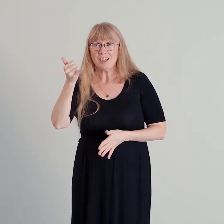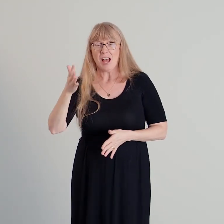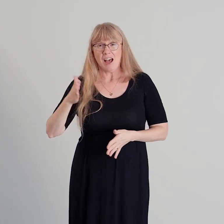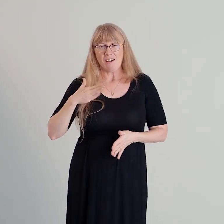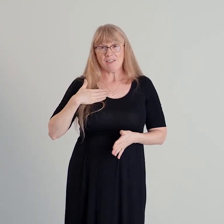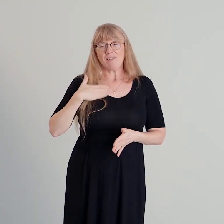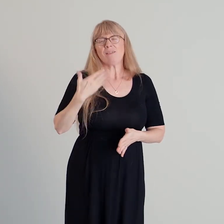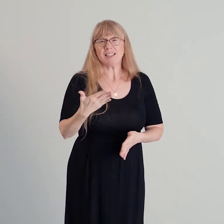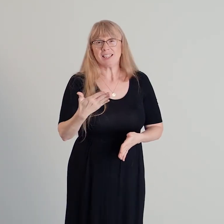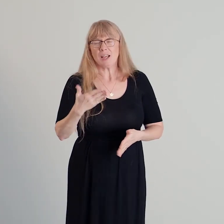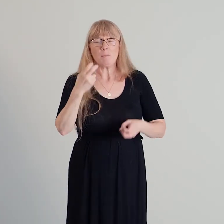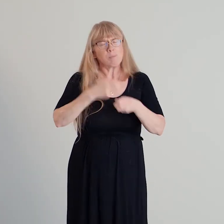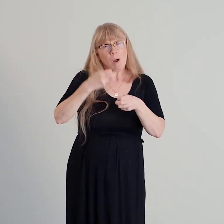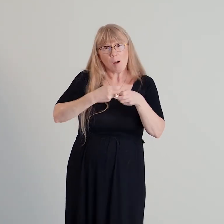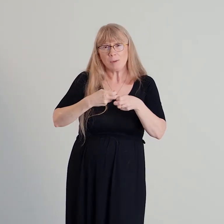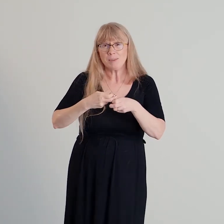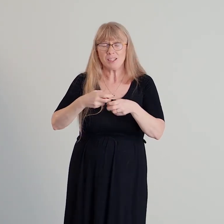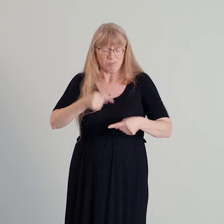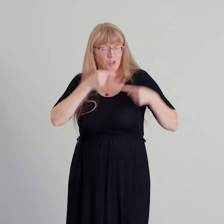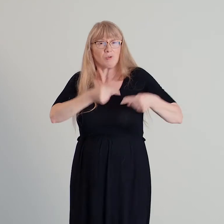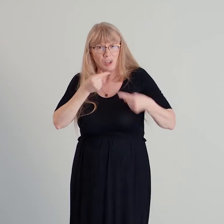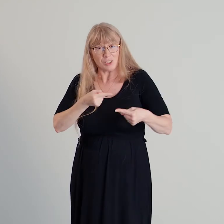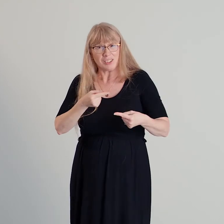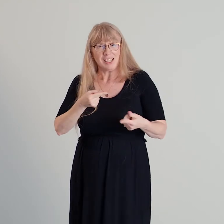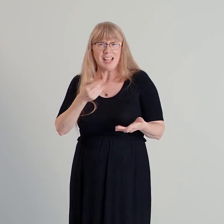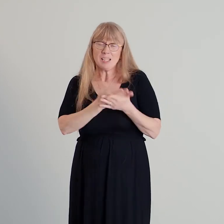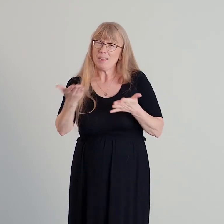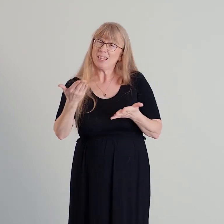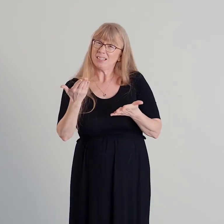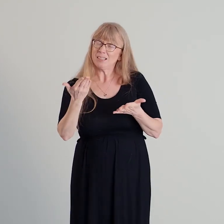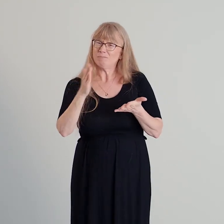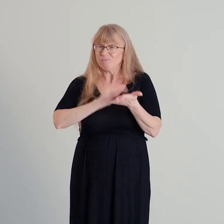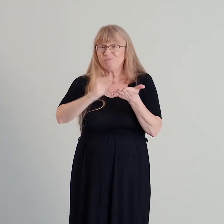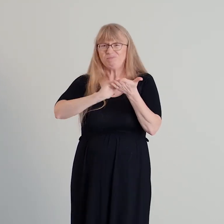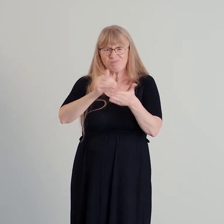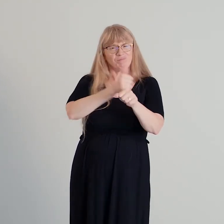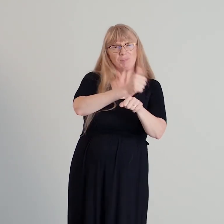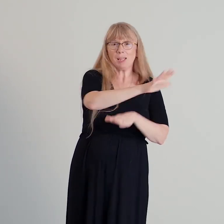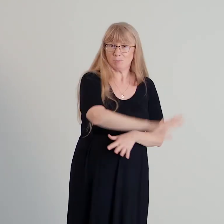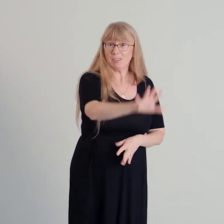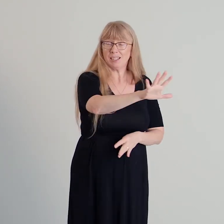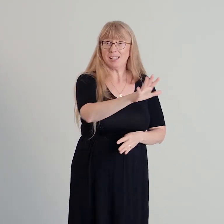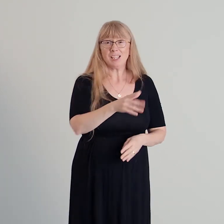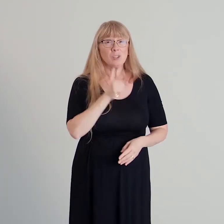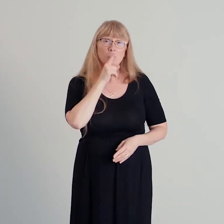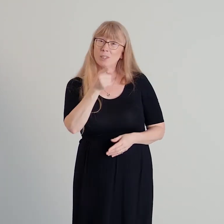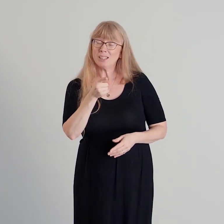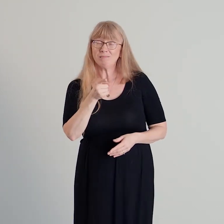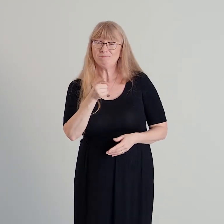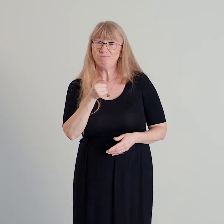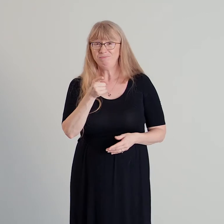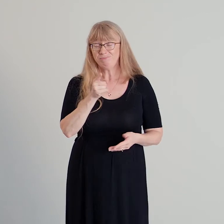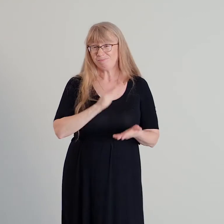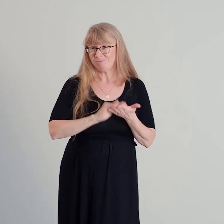our own problems, admitting some of the things that we use for excuses and to blame others really is just an excuse,